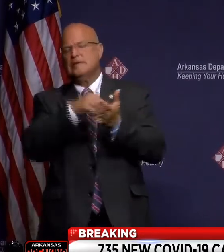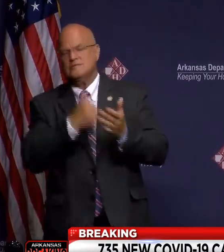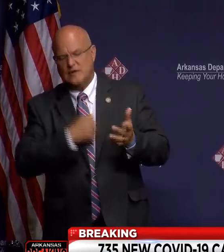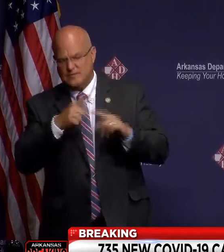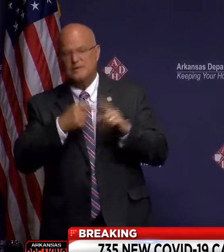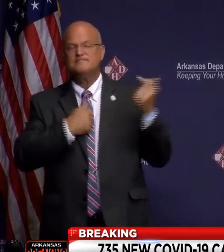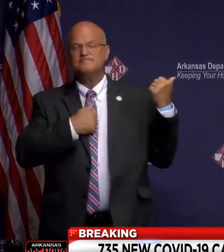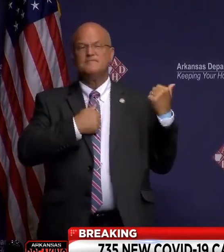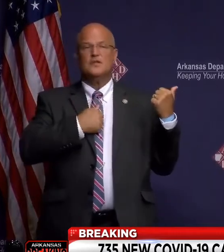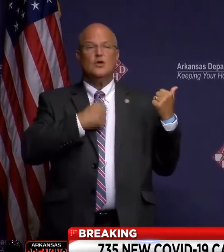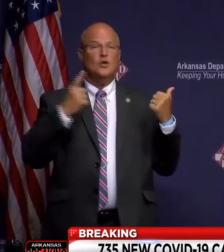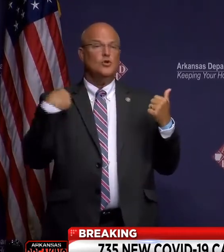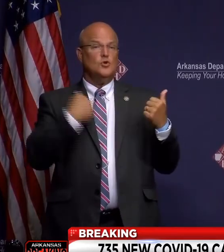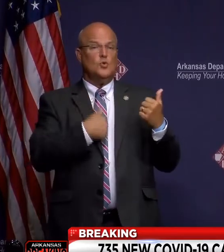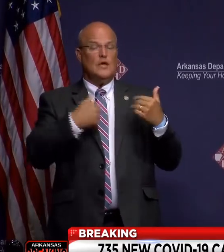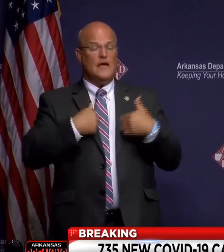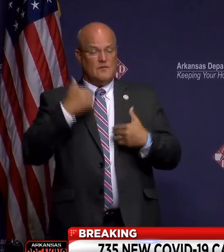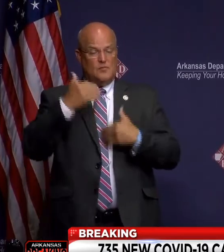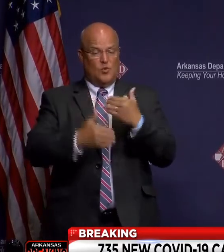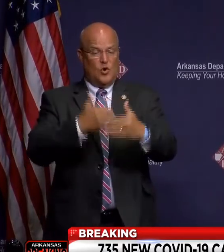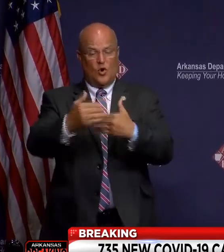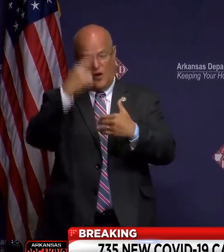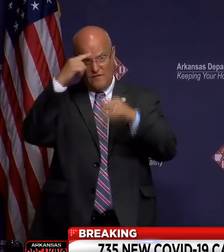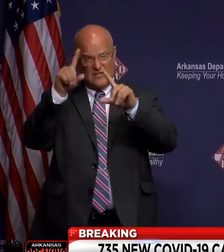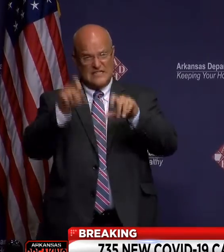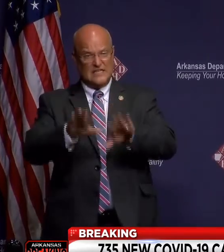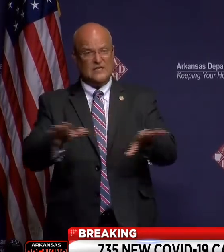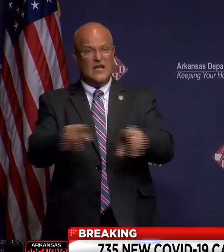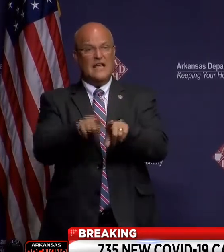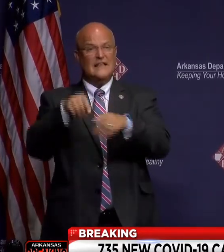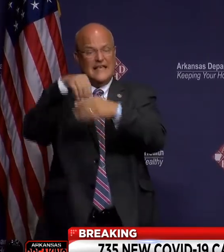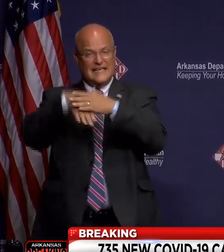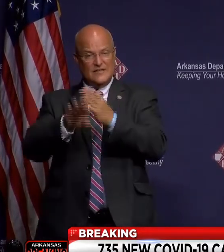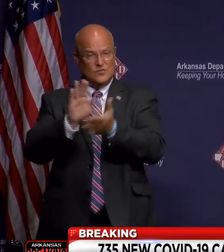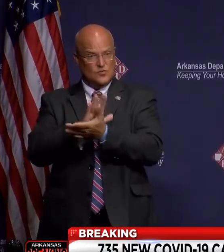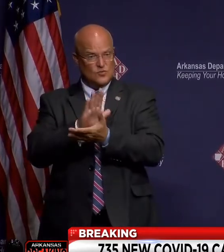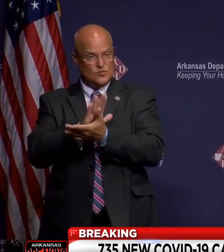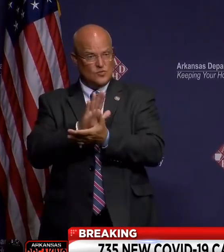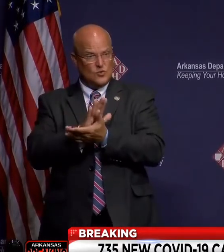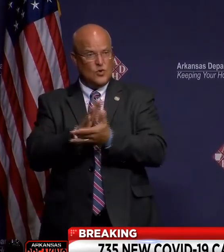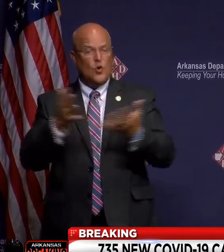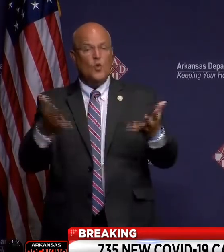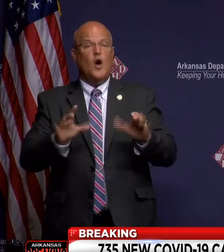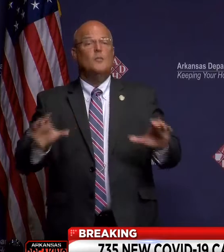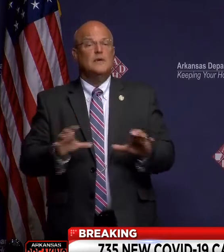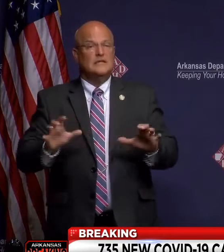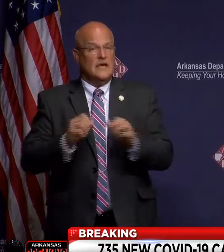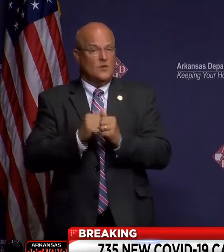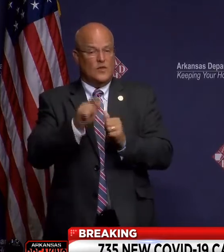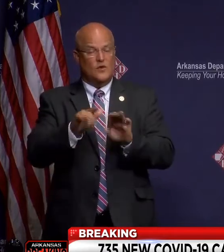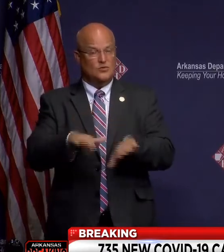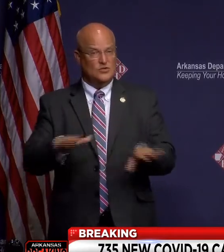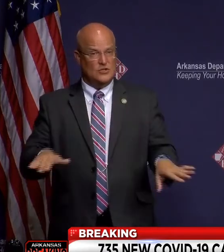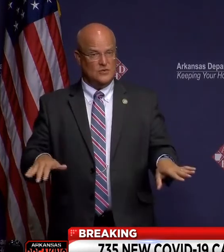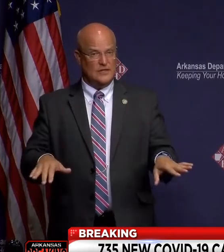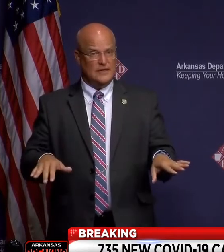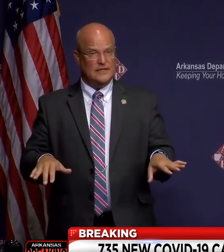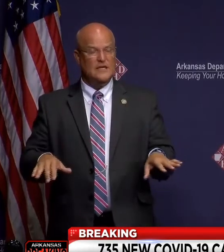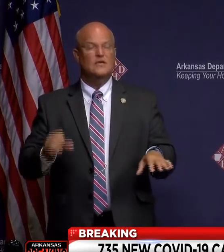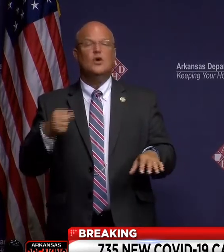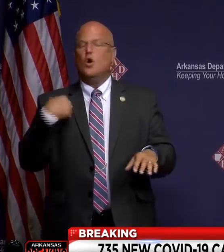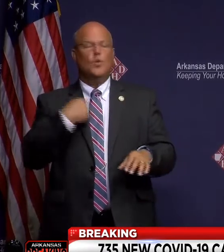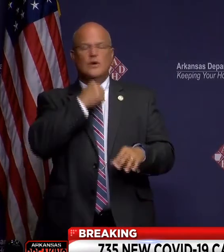The question is, do we have a protocol for testing children as they enter the school? What will be done with those children?